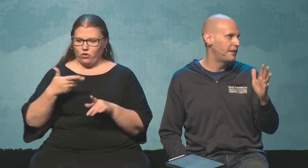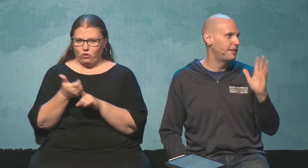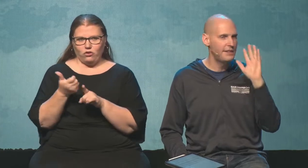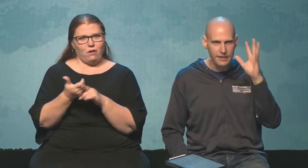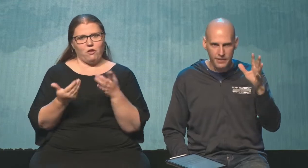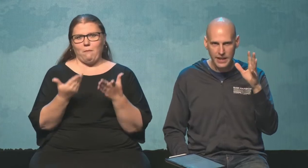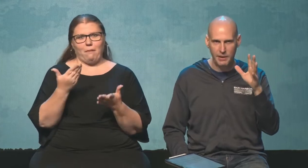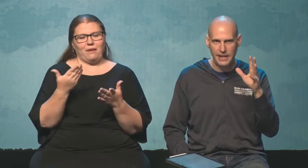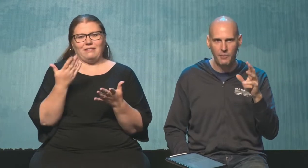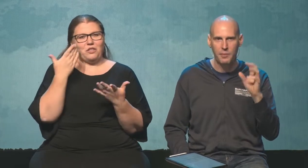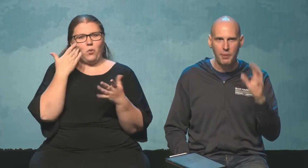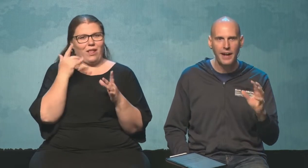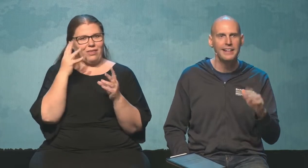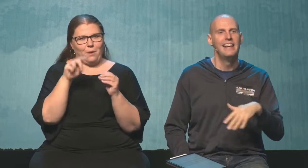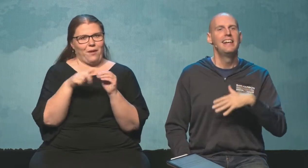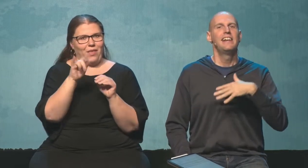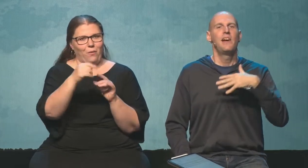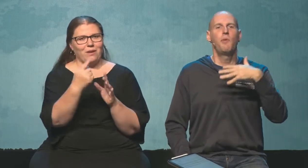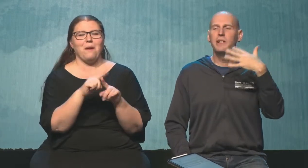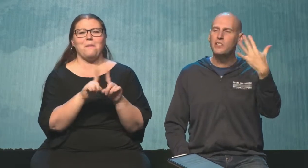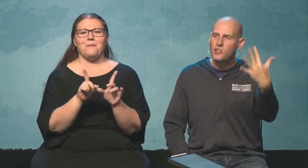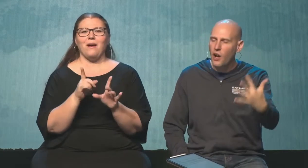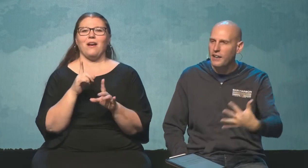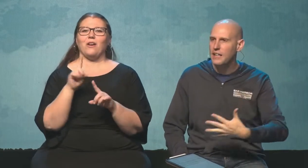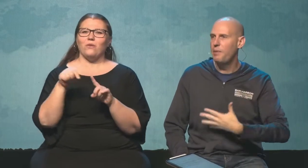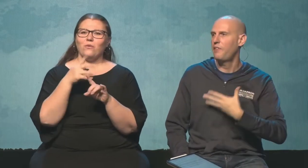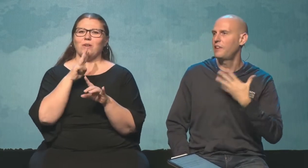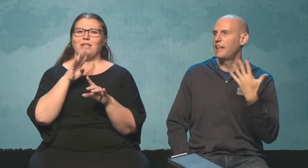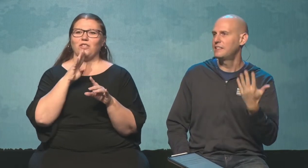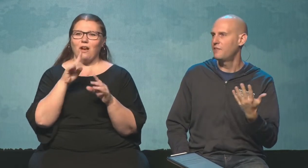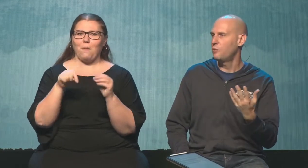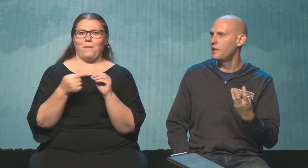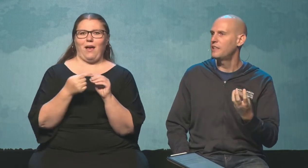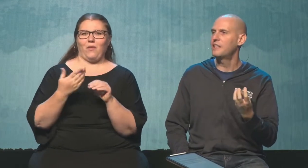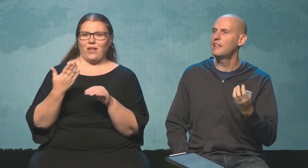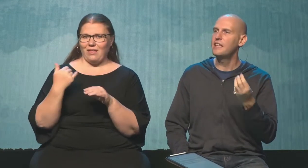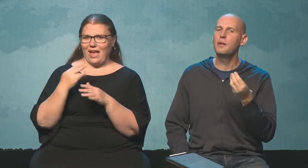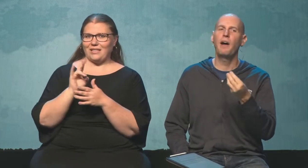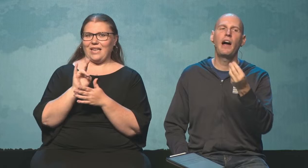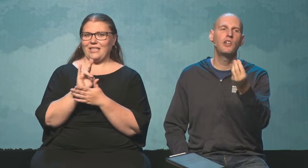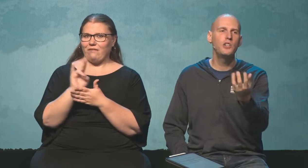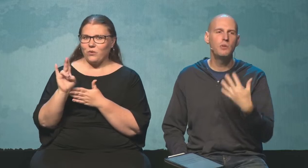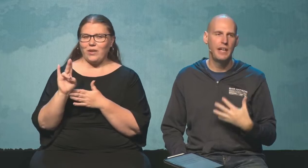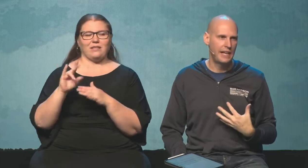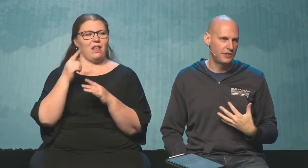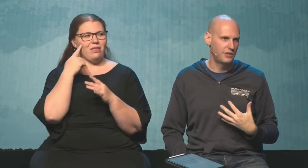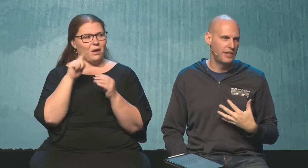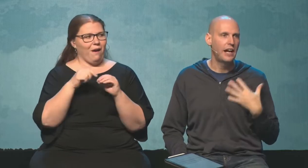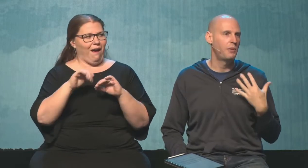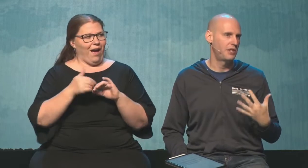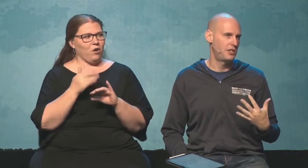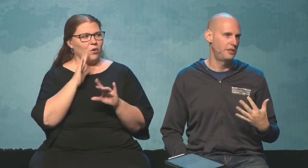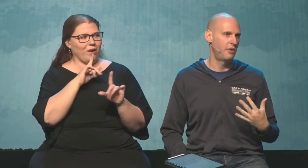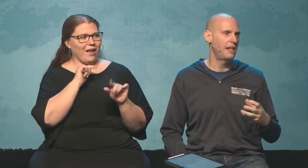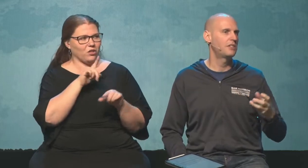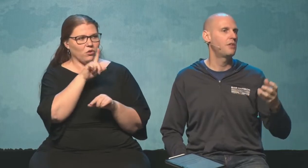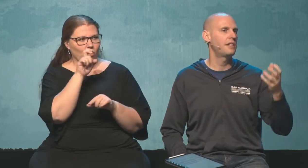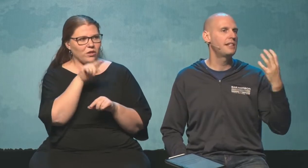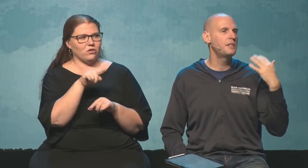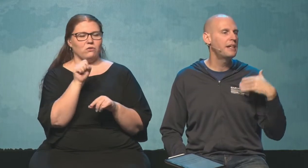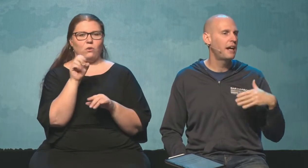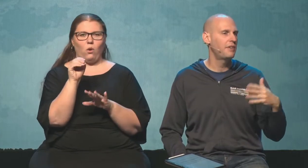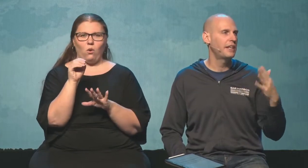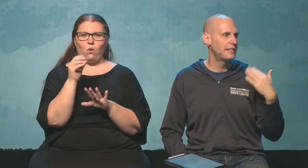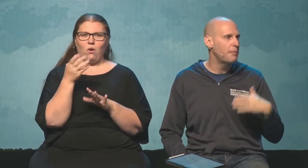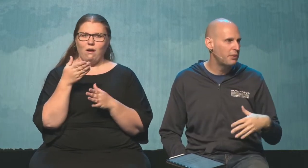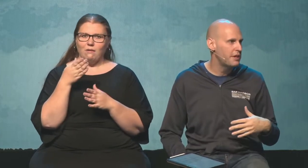not want to think about that one. But when we start talking about the last 7 weeks, think about how you would answer that question, right? So let